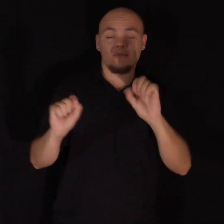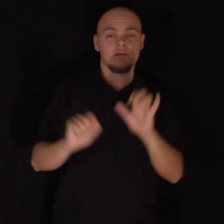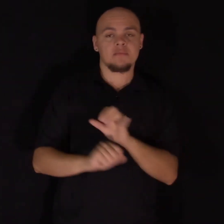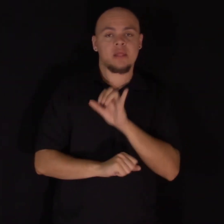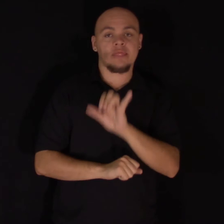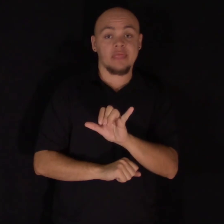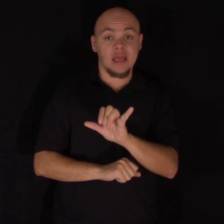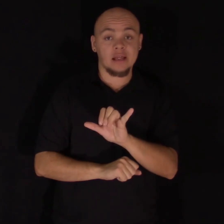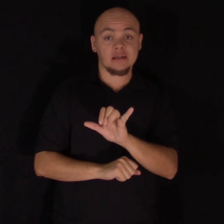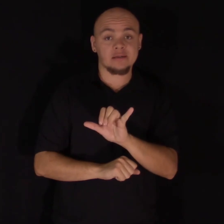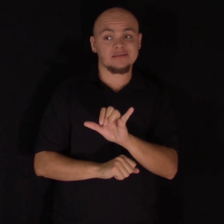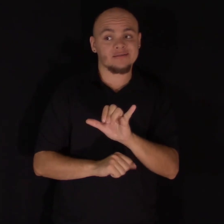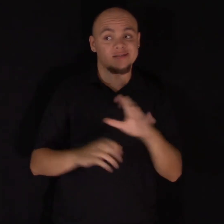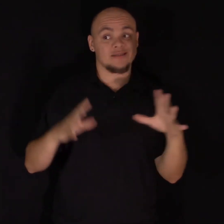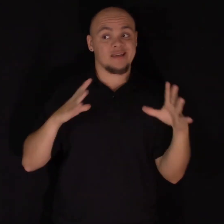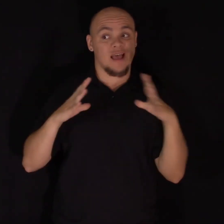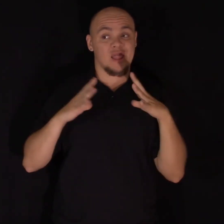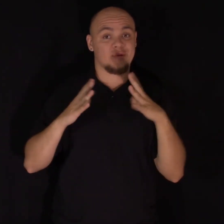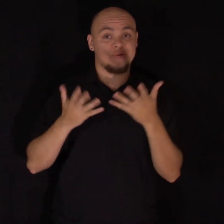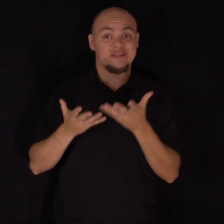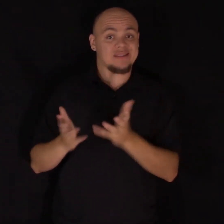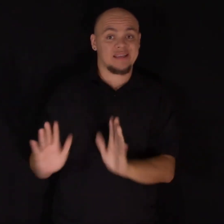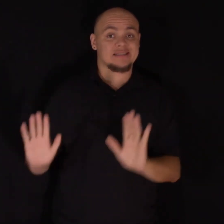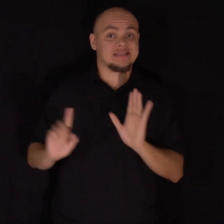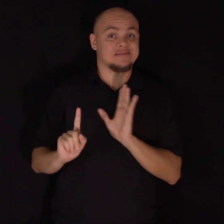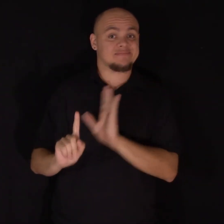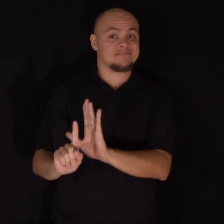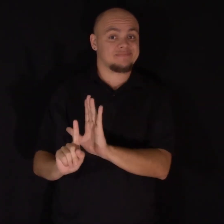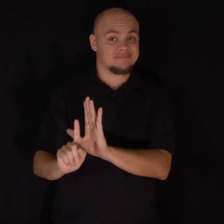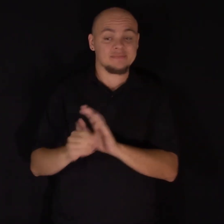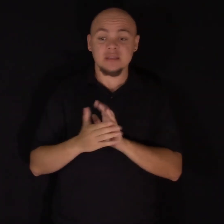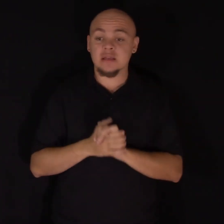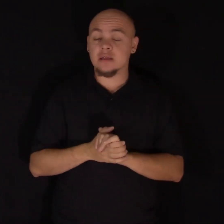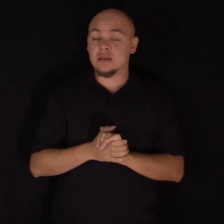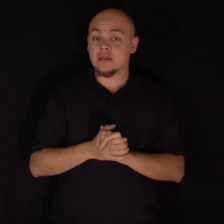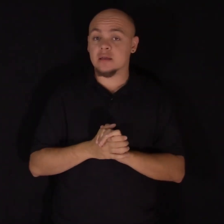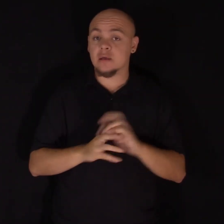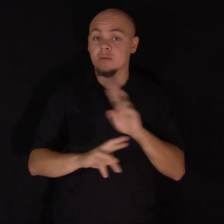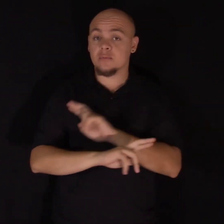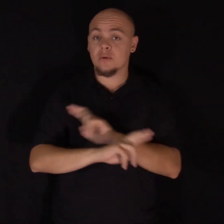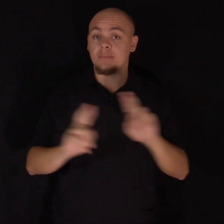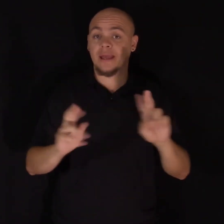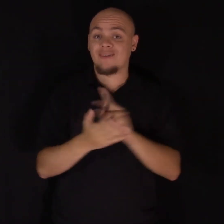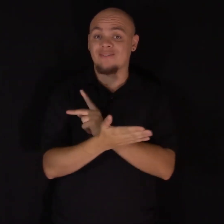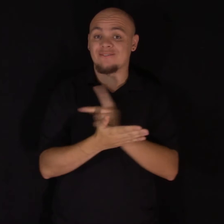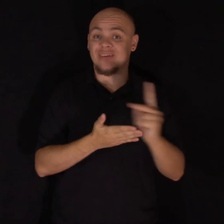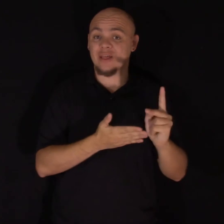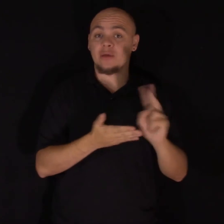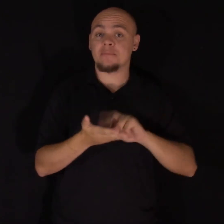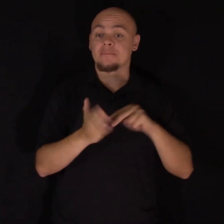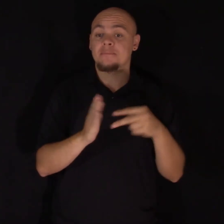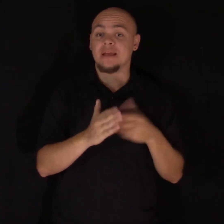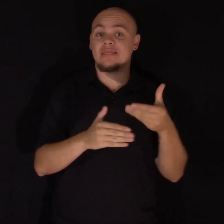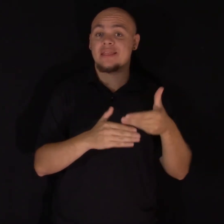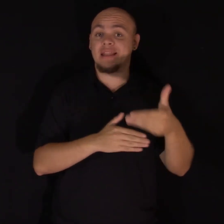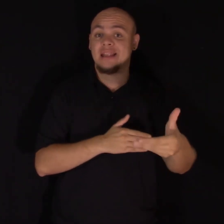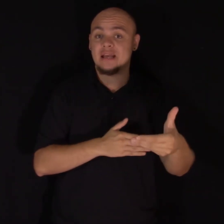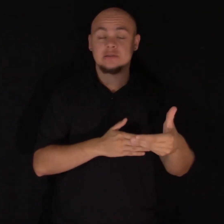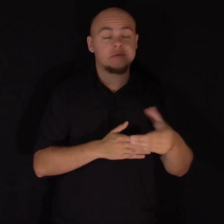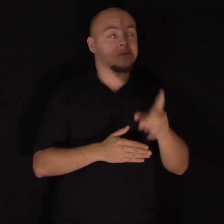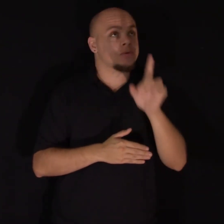just pure Hollywood. The failure to prepare could allow the next epidemic to